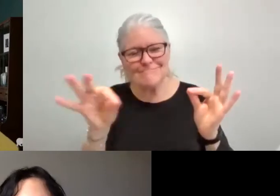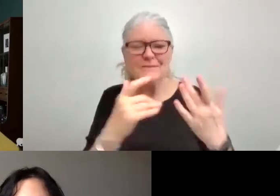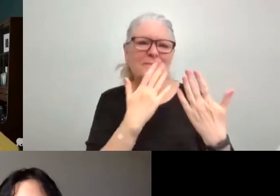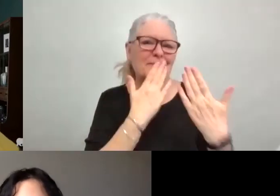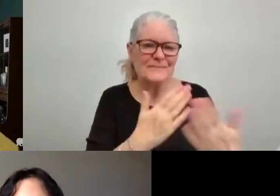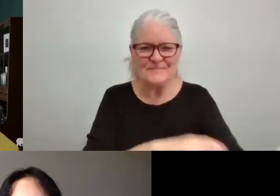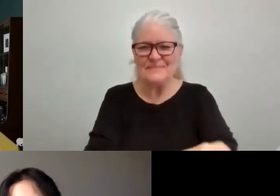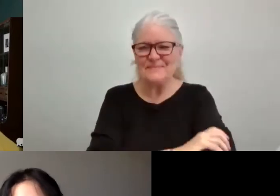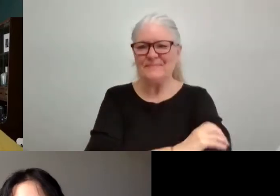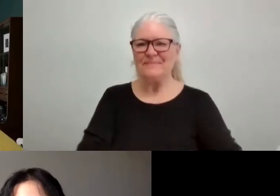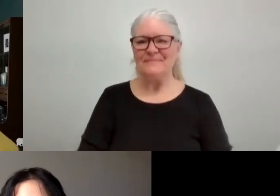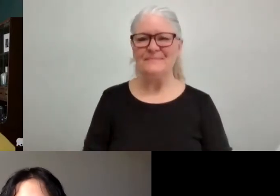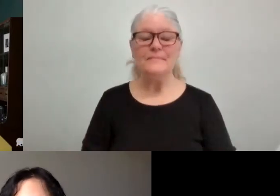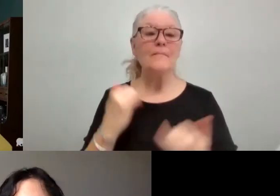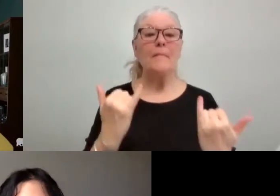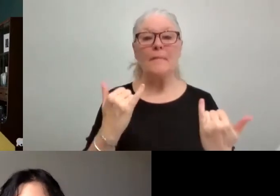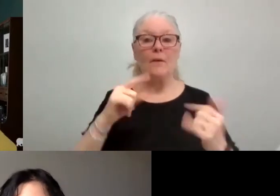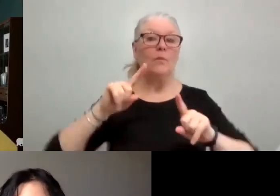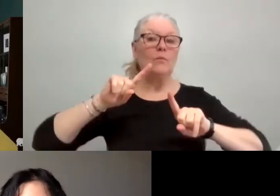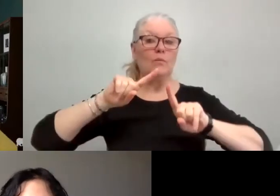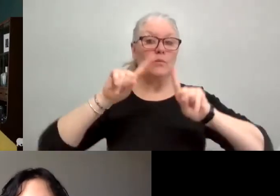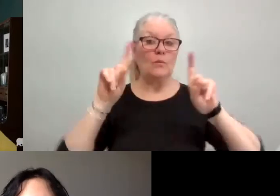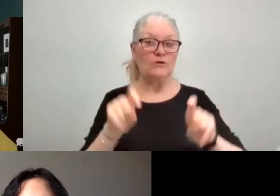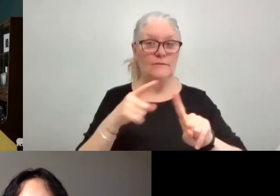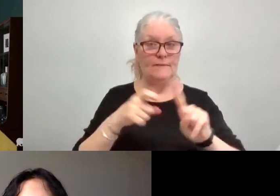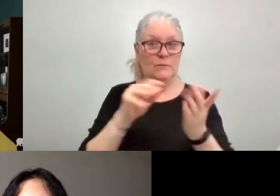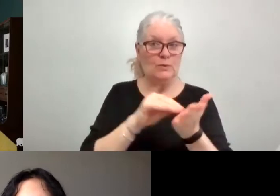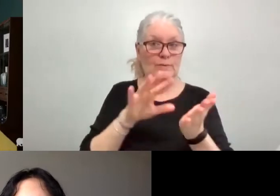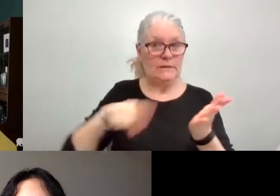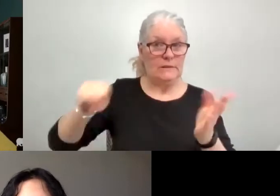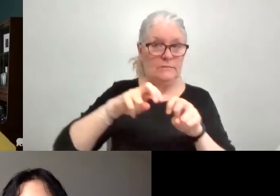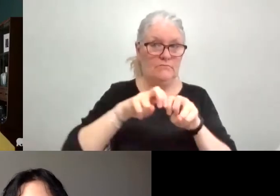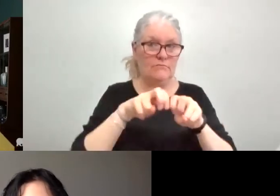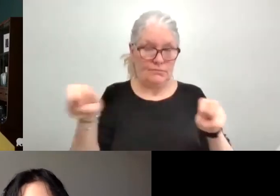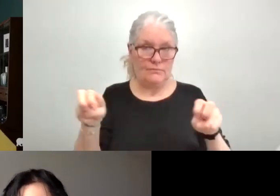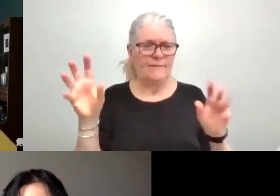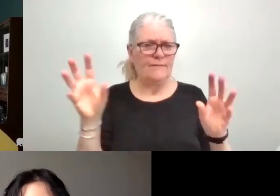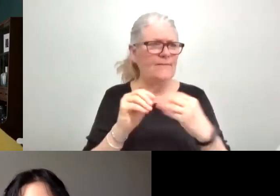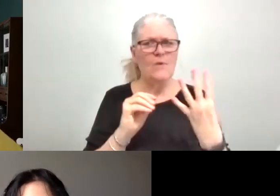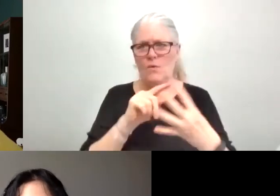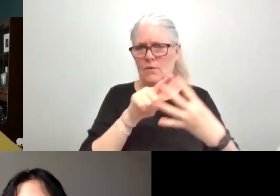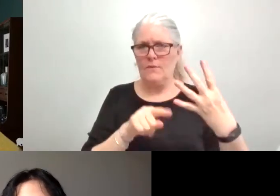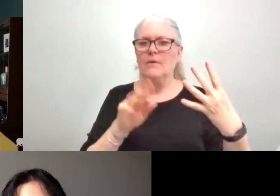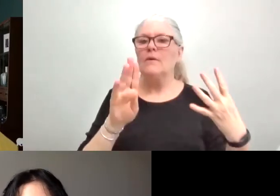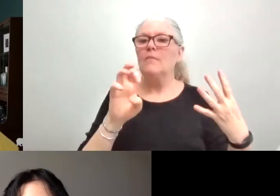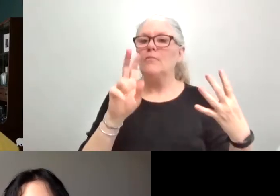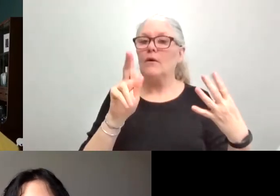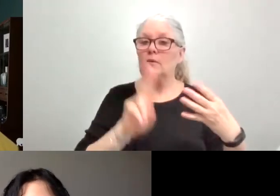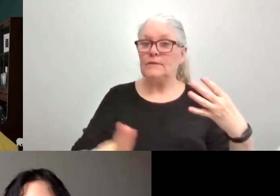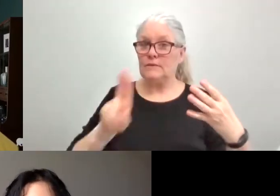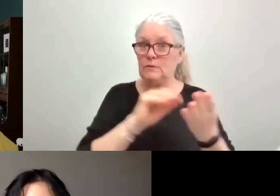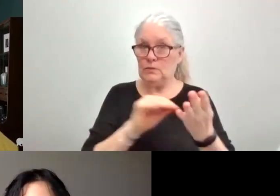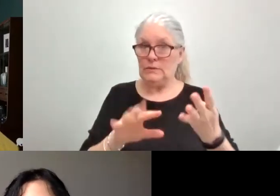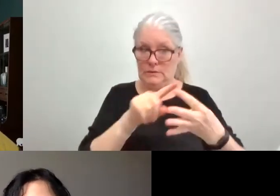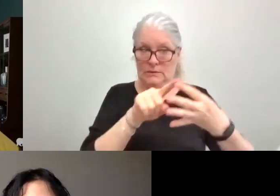will be moving into the question portion with our student respondents. So we have four students from Brock University that will be joining us and